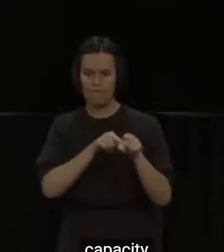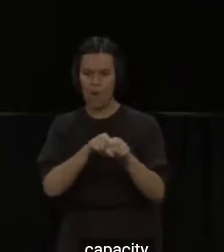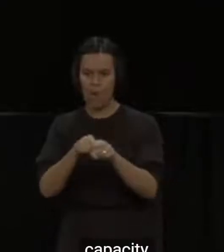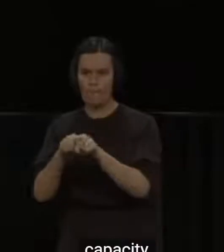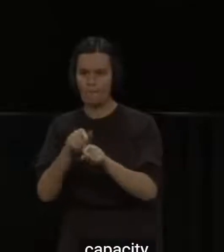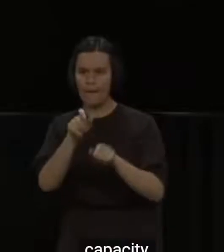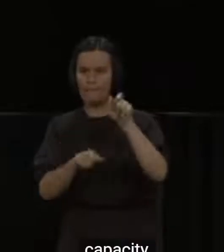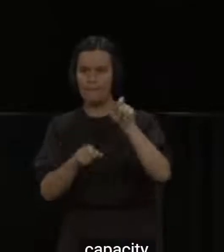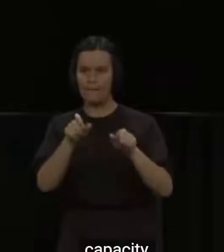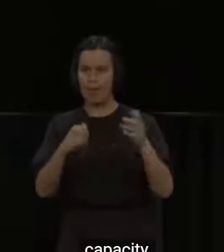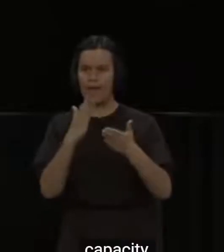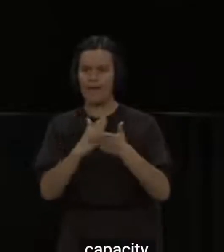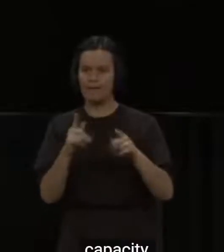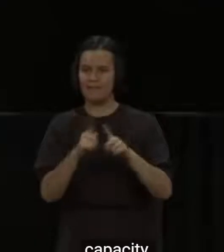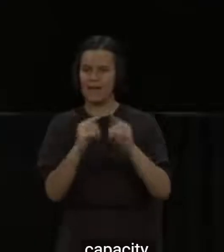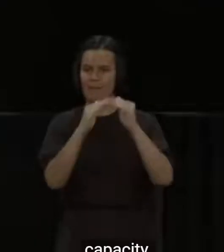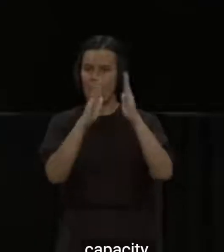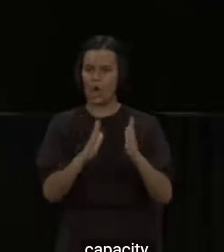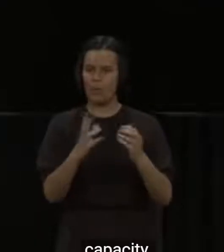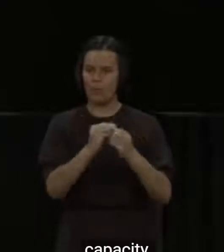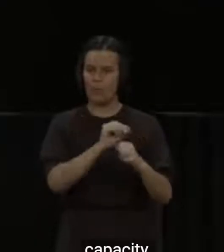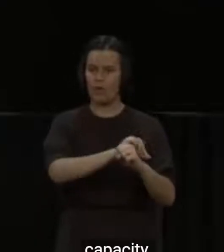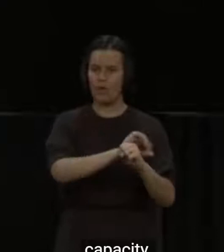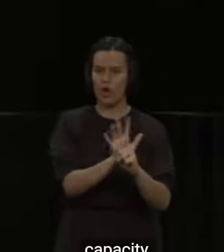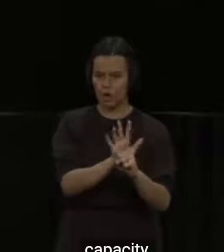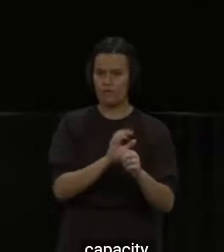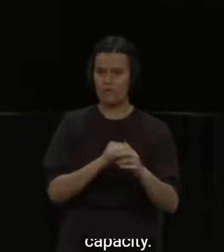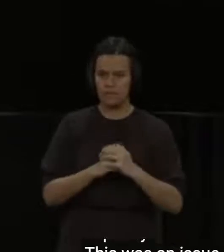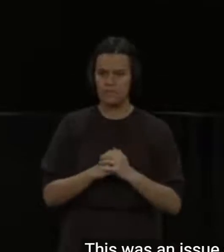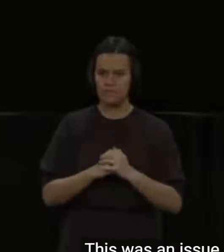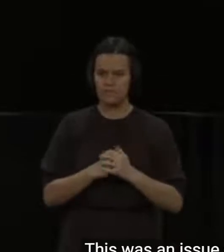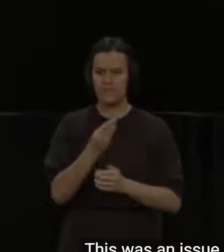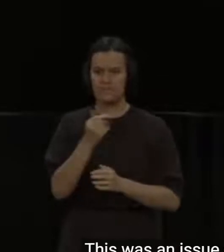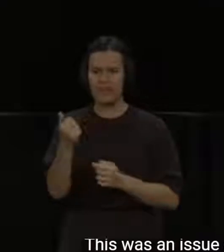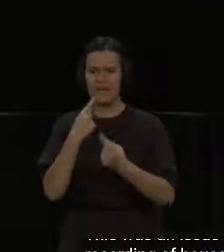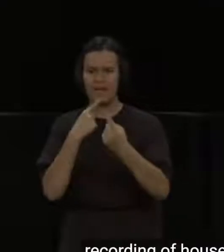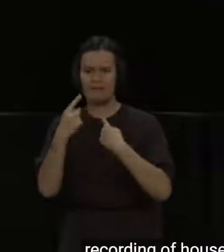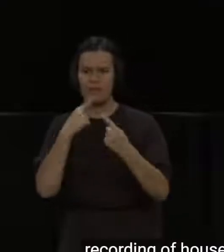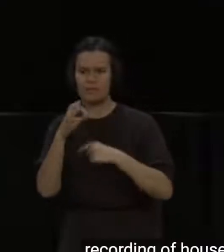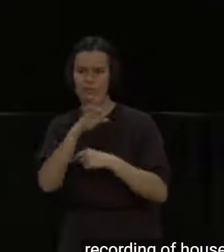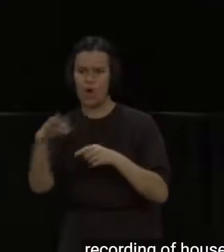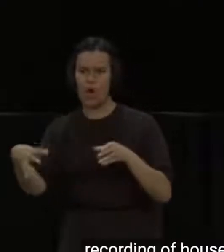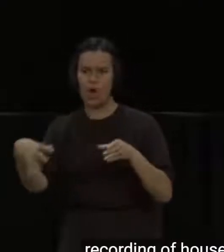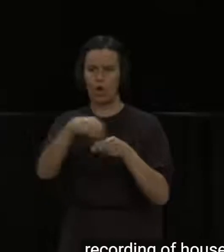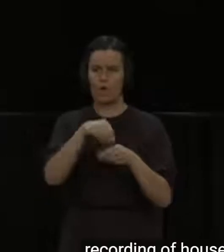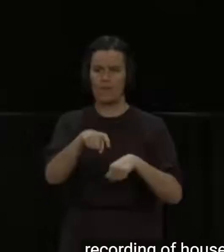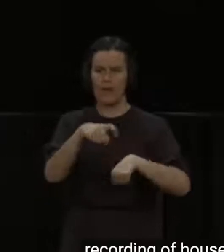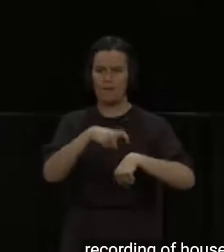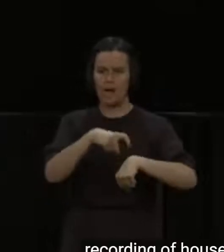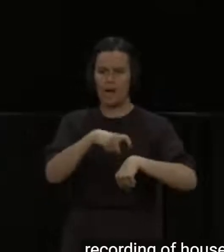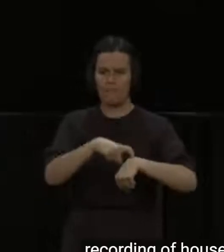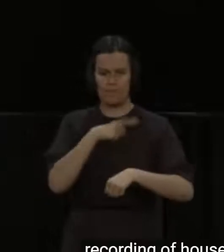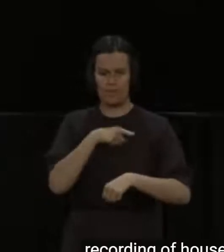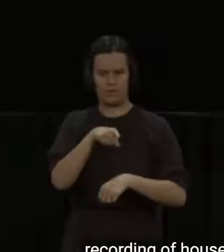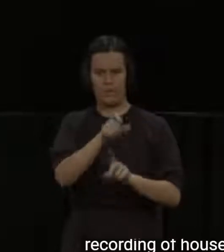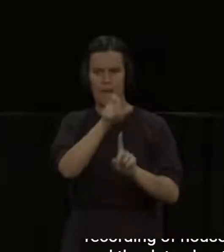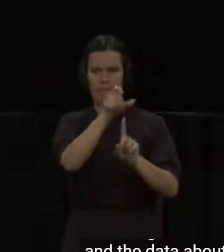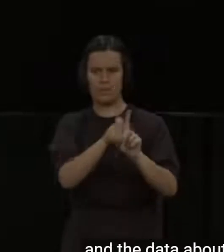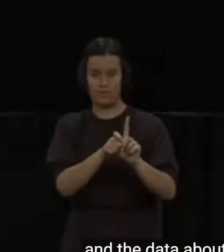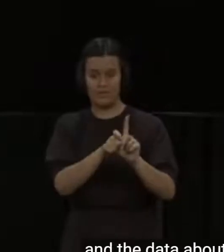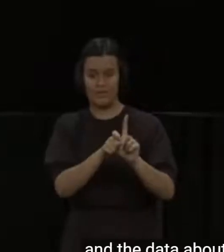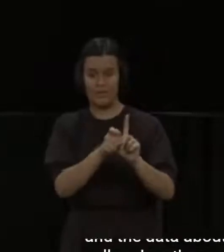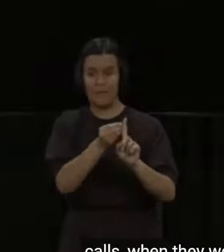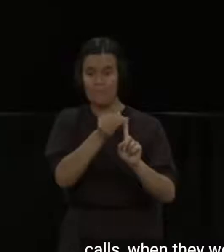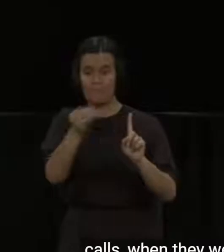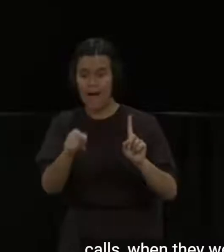about outbound calls or when they were contacted or tested were not being included in the information because they were in the same place as a case. That has now